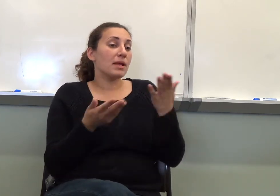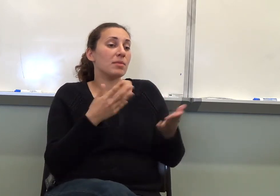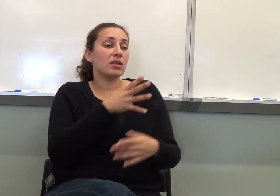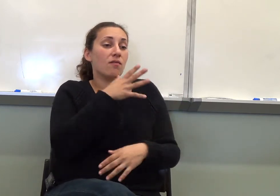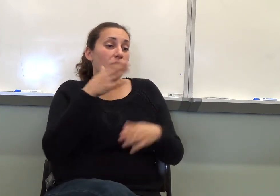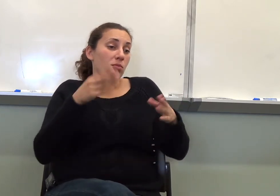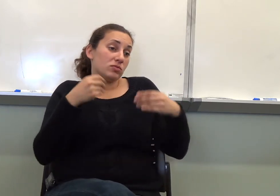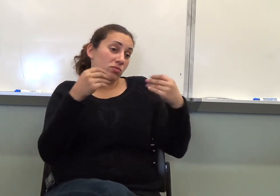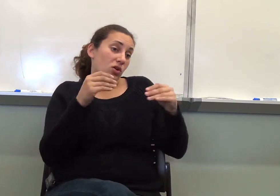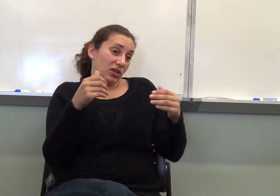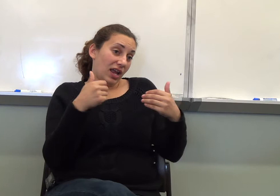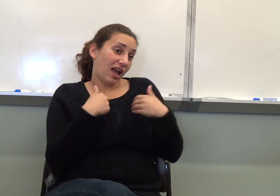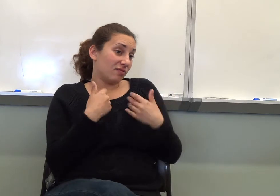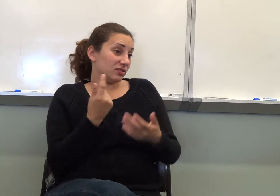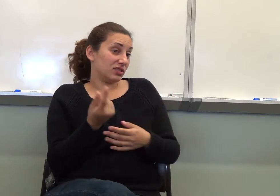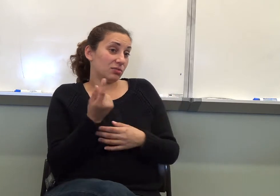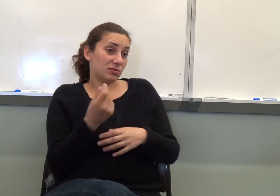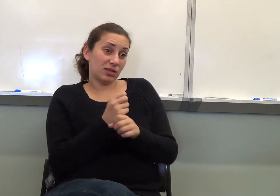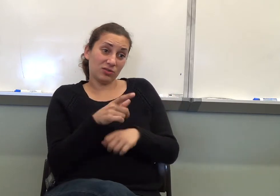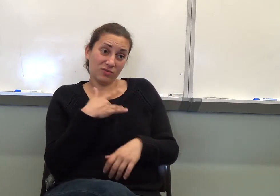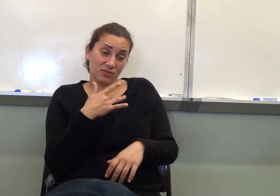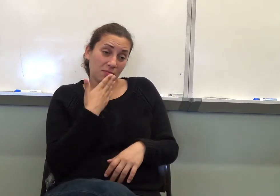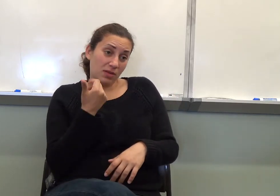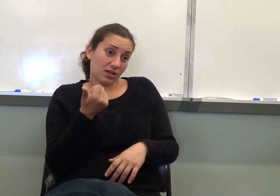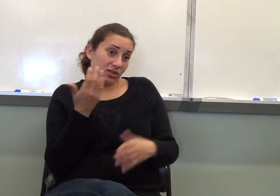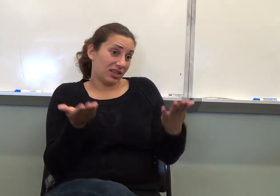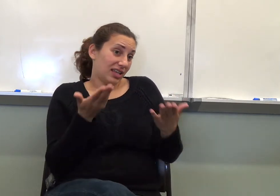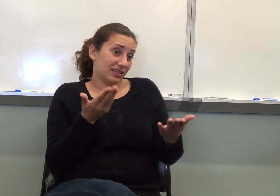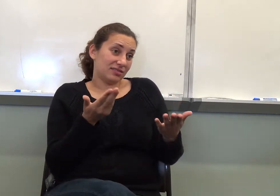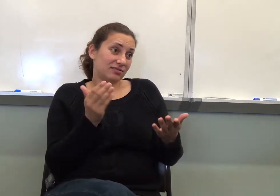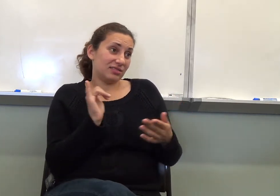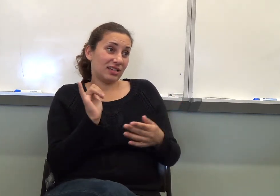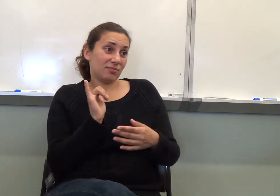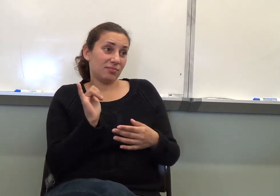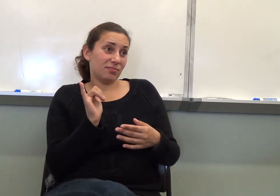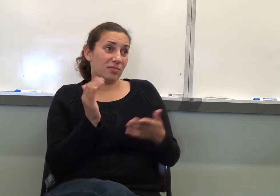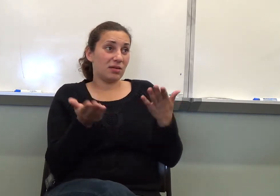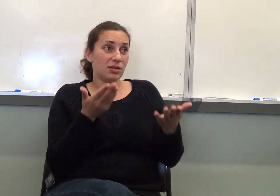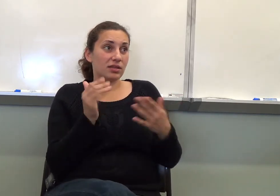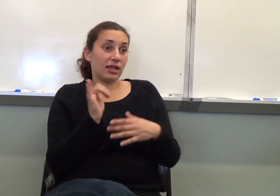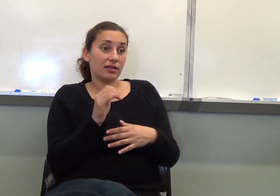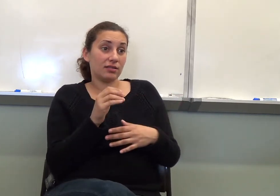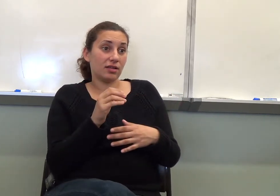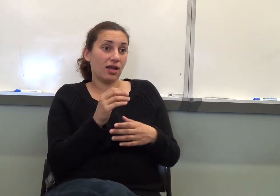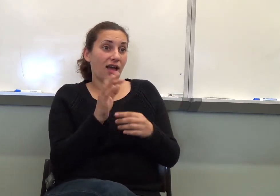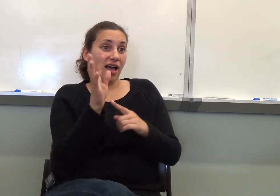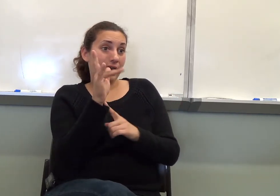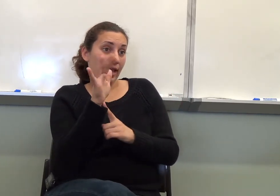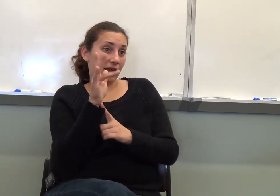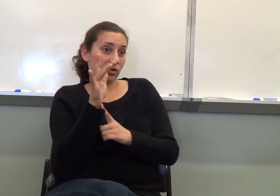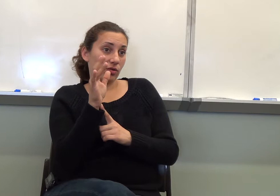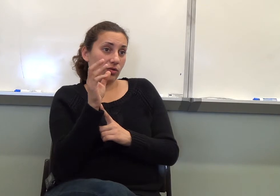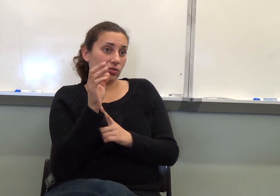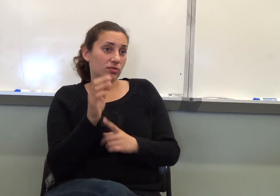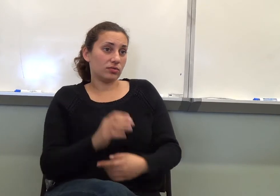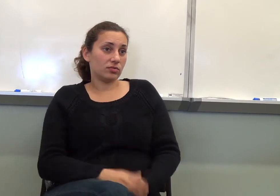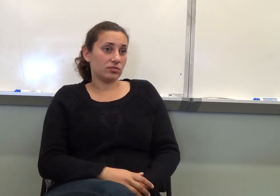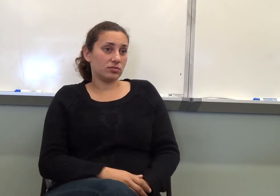20, subtract 9. Okay, sorry, I don't do subtraction, I do addition of an opposite. Minus